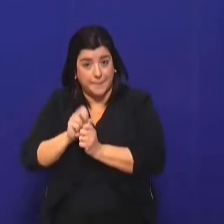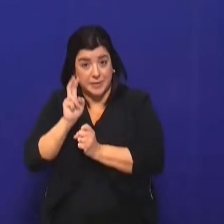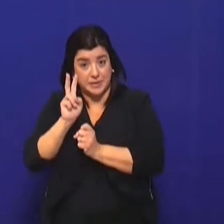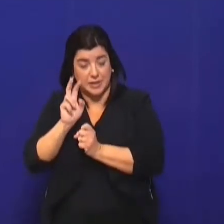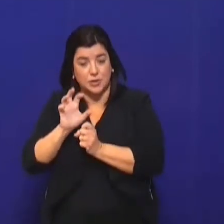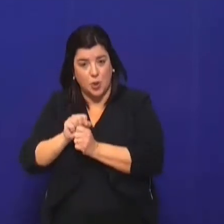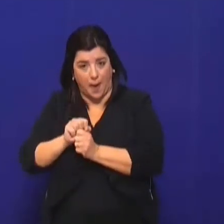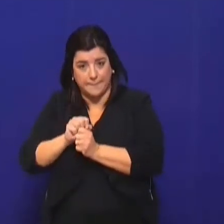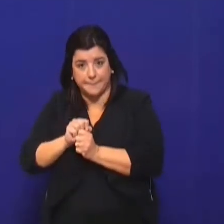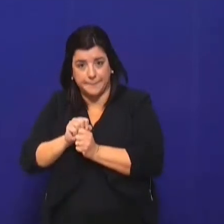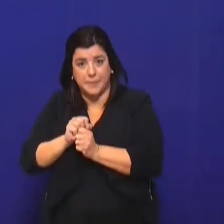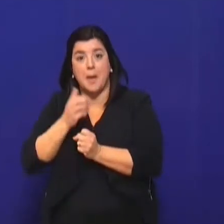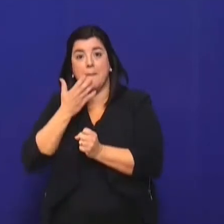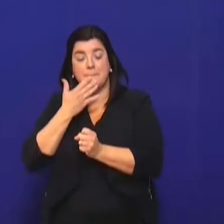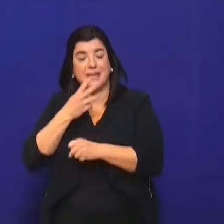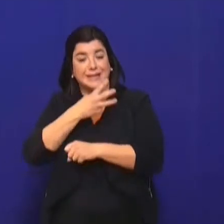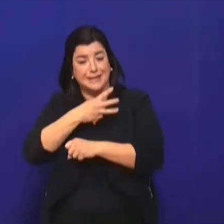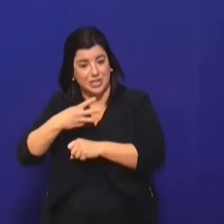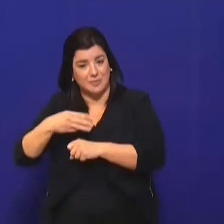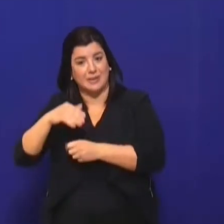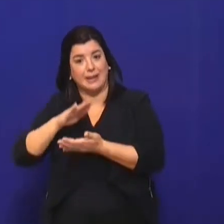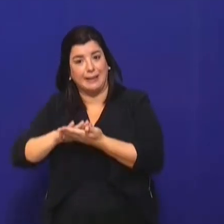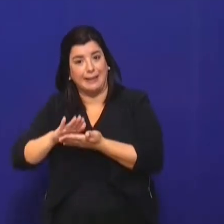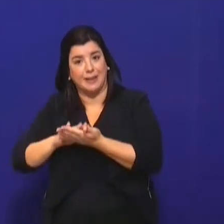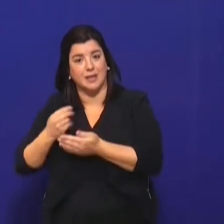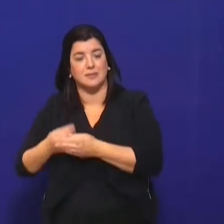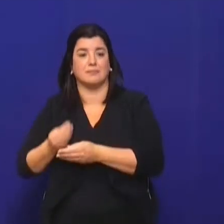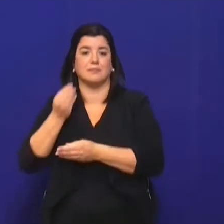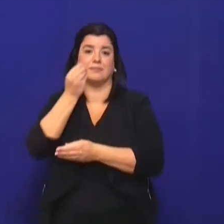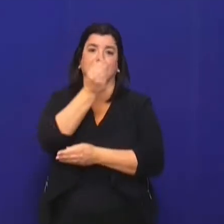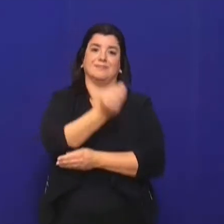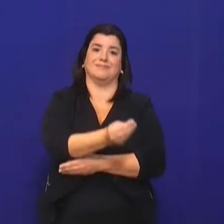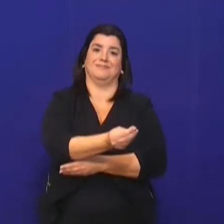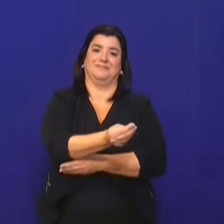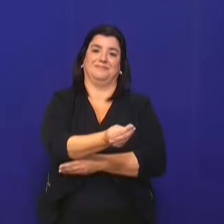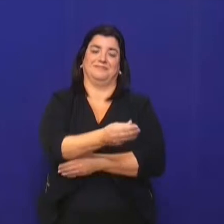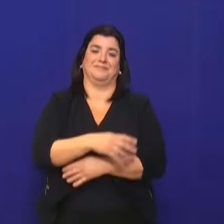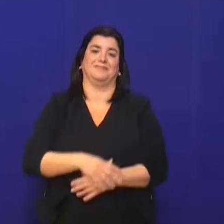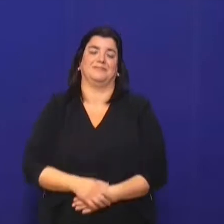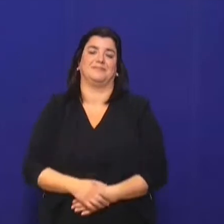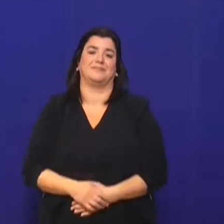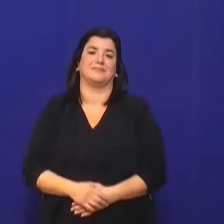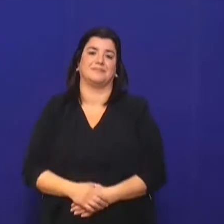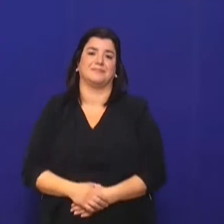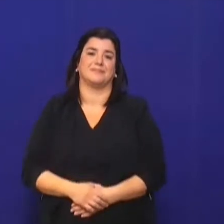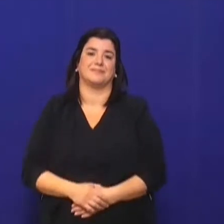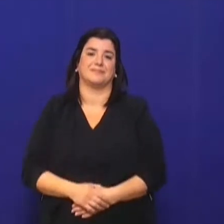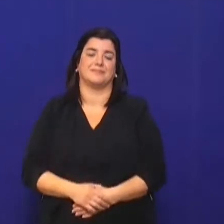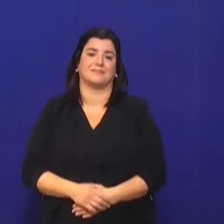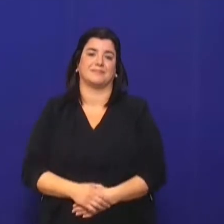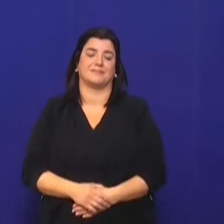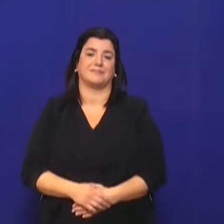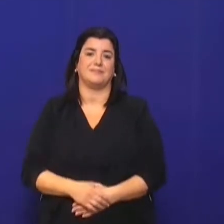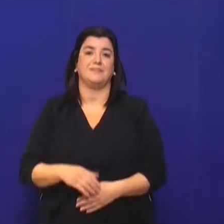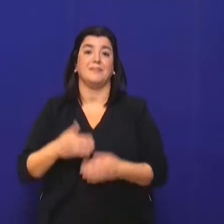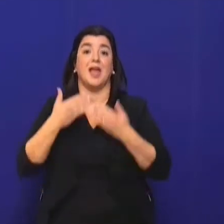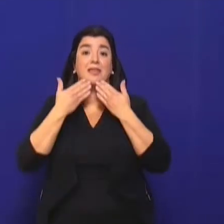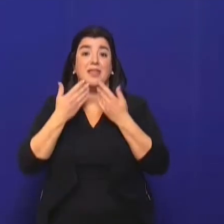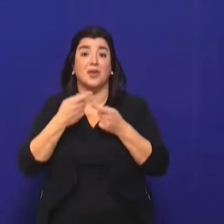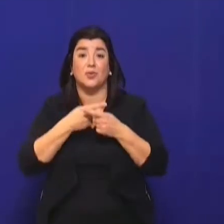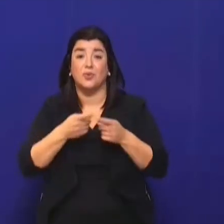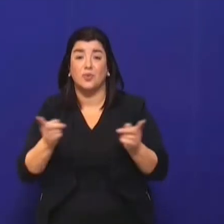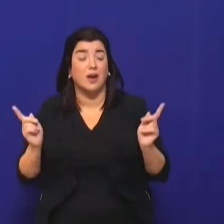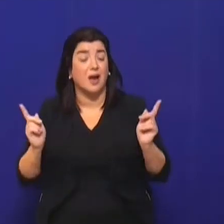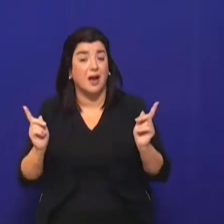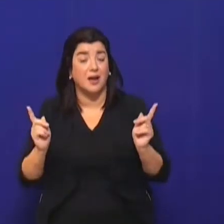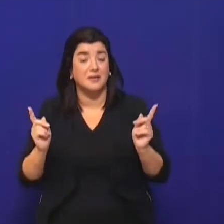tkun għalikom ħalli meta jmissek it-tieni doża tkun qiegħda għalik ukoll. Naw, nixtieq nirringrazzja lil kulħadd,